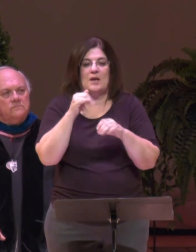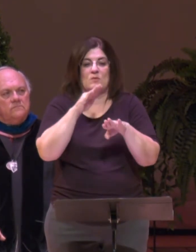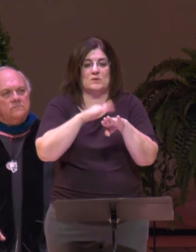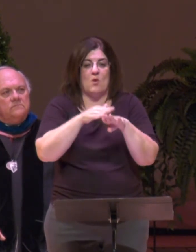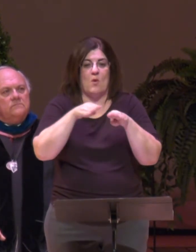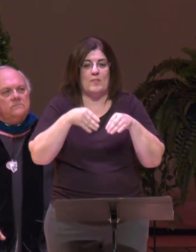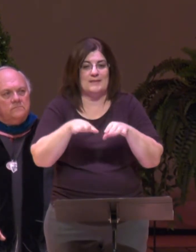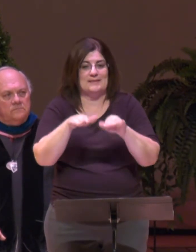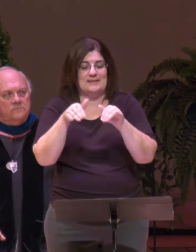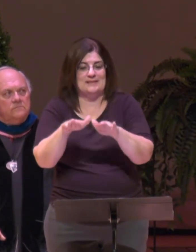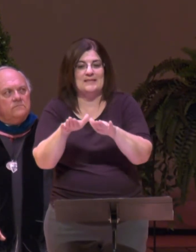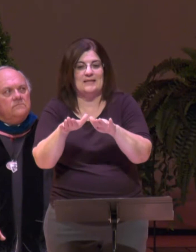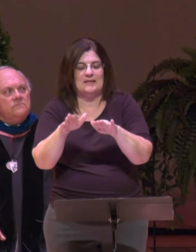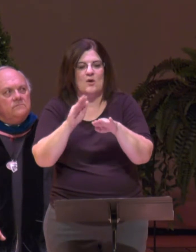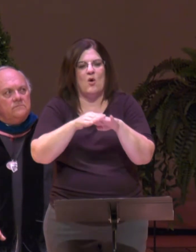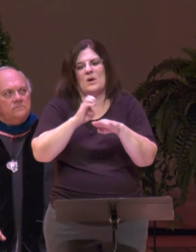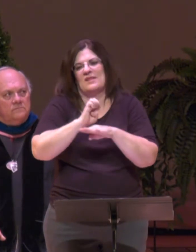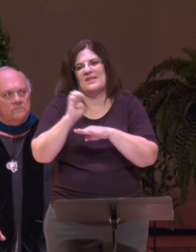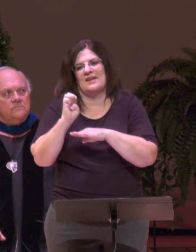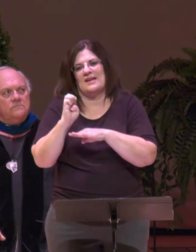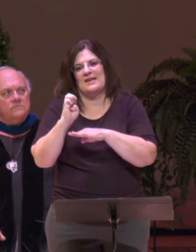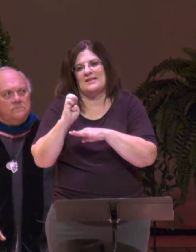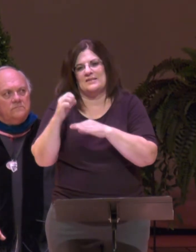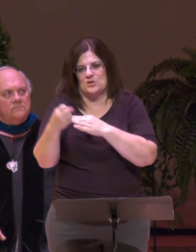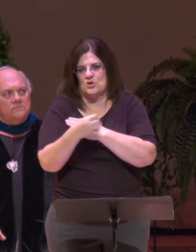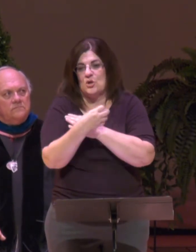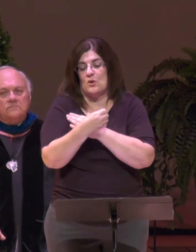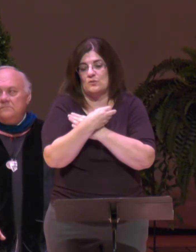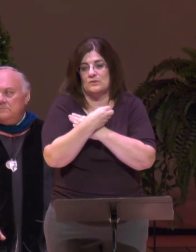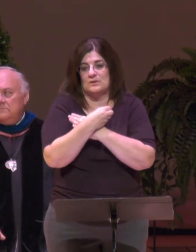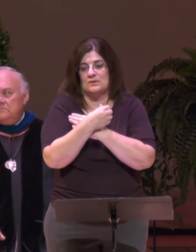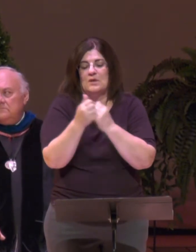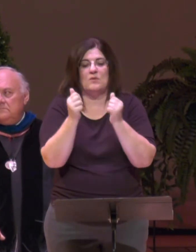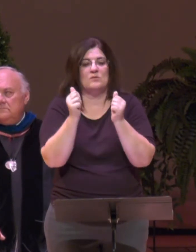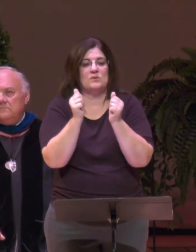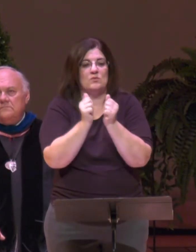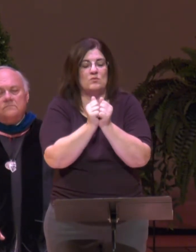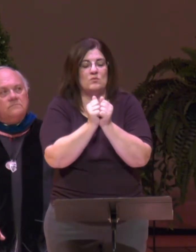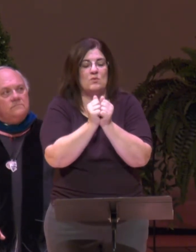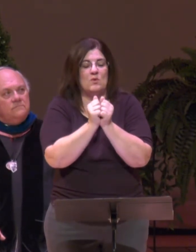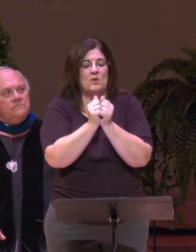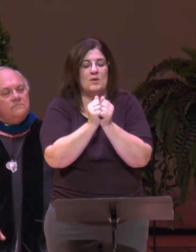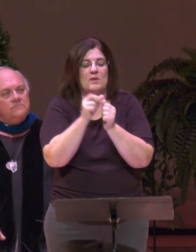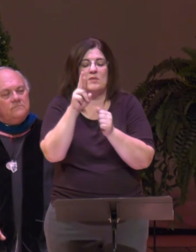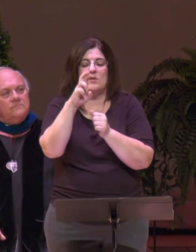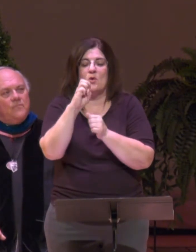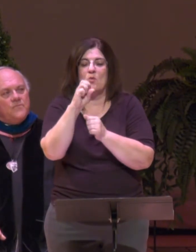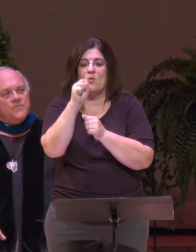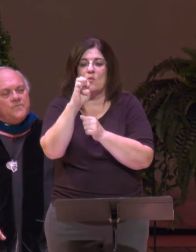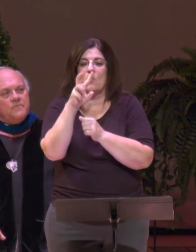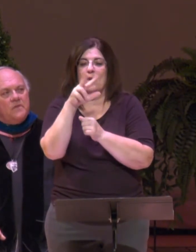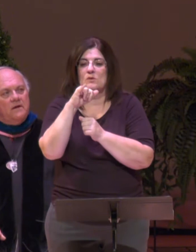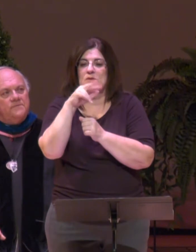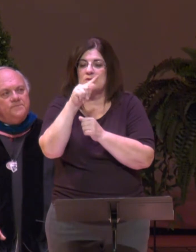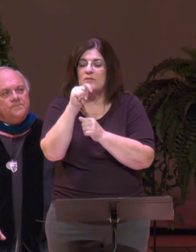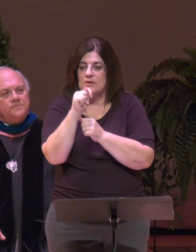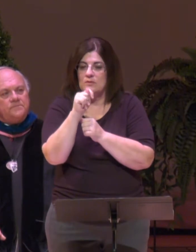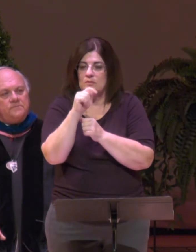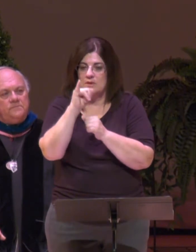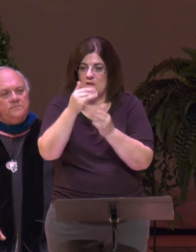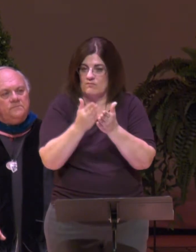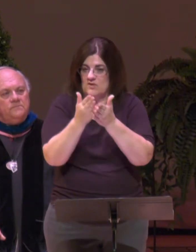East Coast, to include the aircraft carrier USS Theodore Roosevelt. And our lives are like those ships at